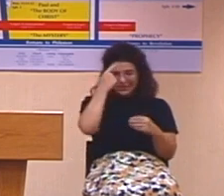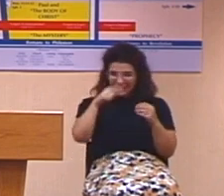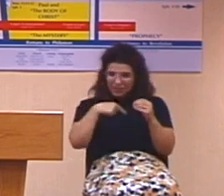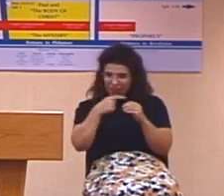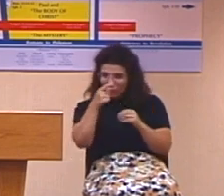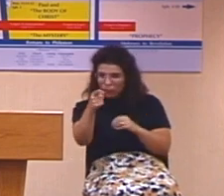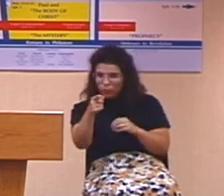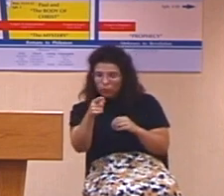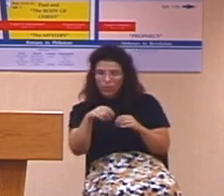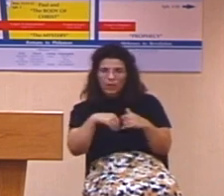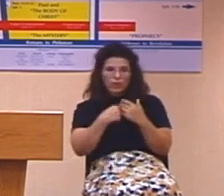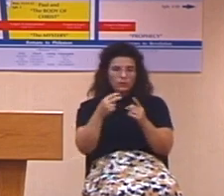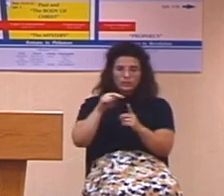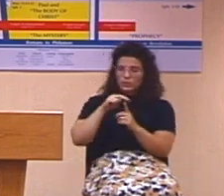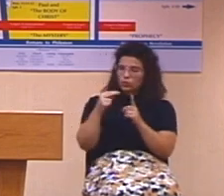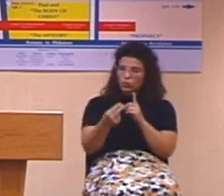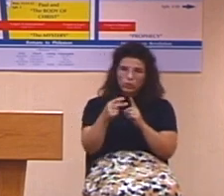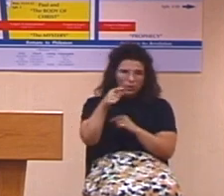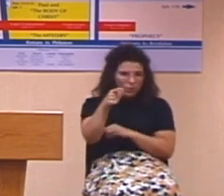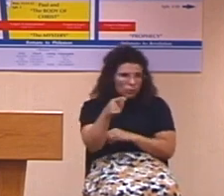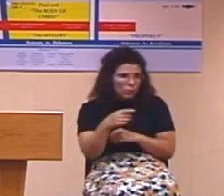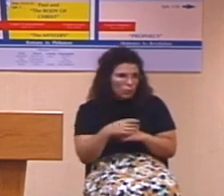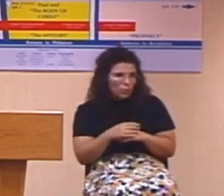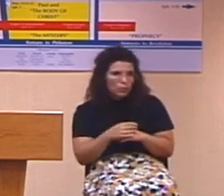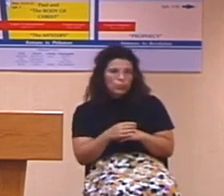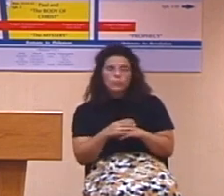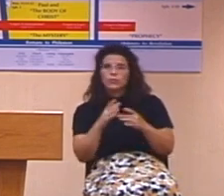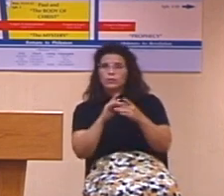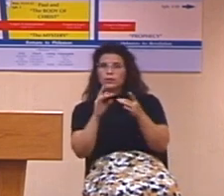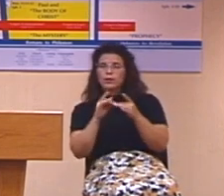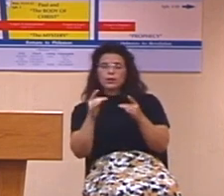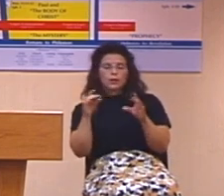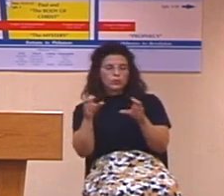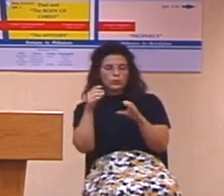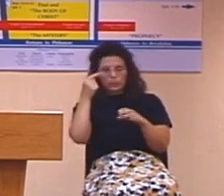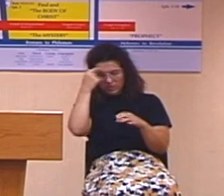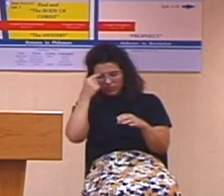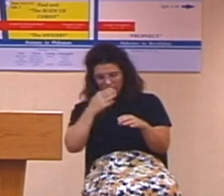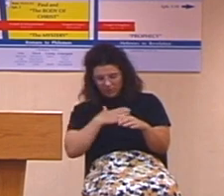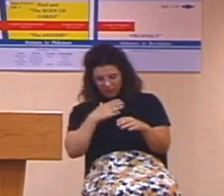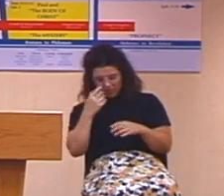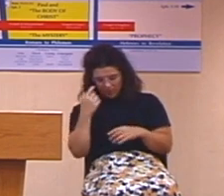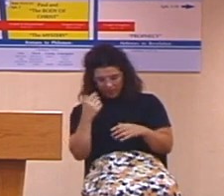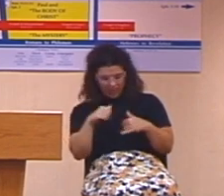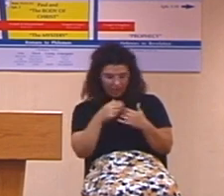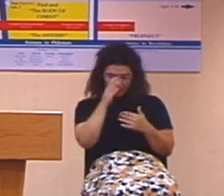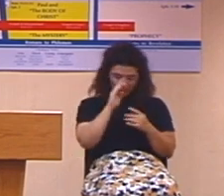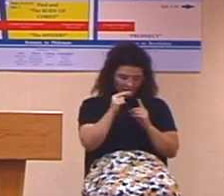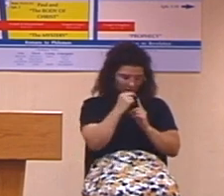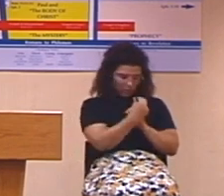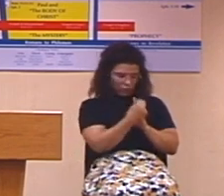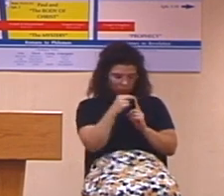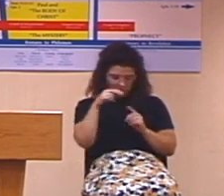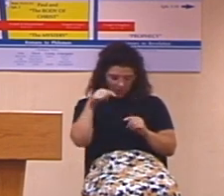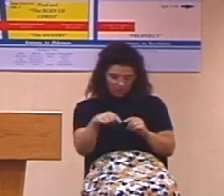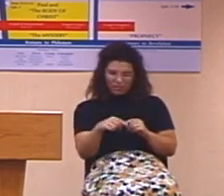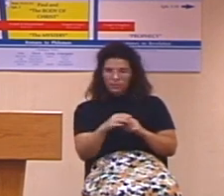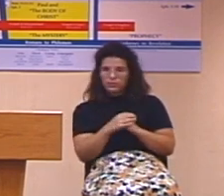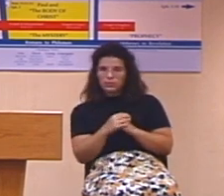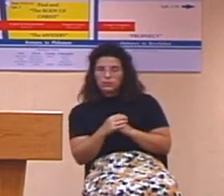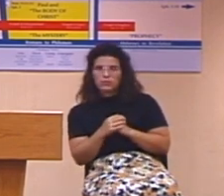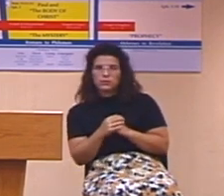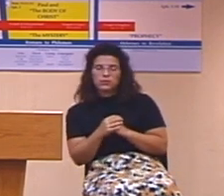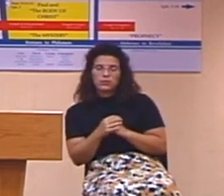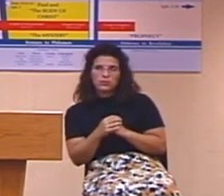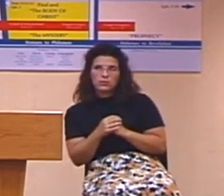you? How's he looking at you? And by the way, I do this in my mind. All right, Rick, how's God looking at this?